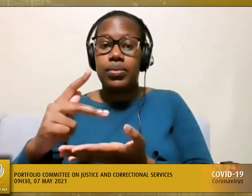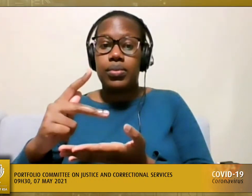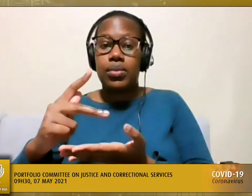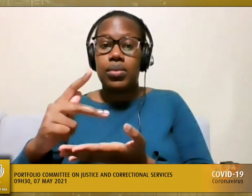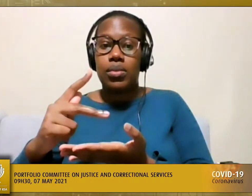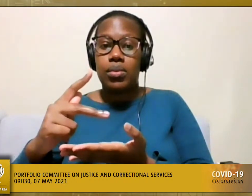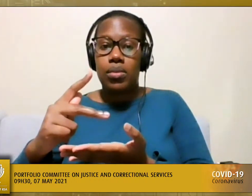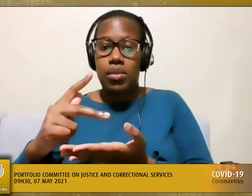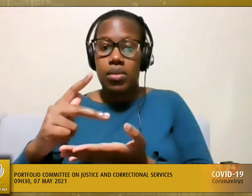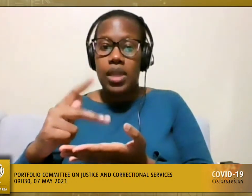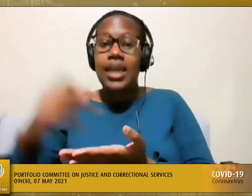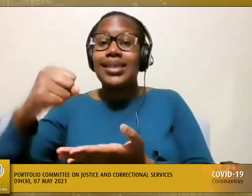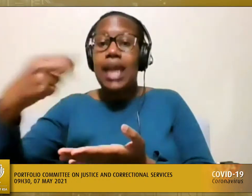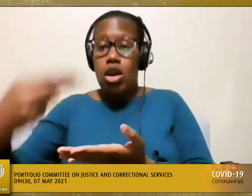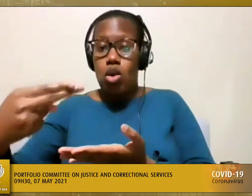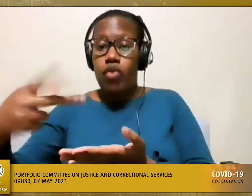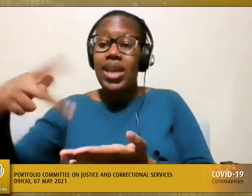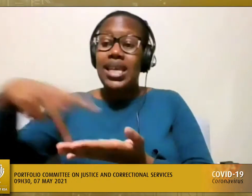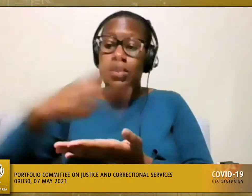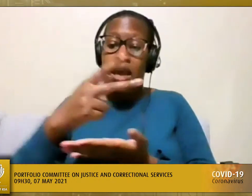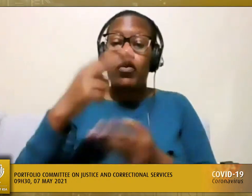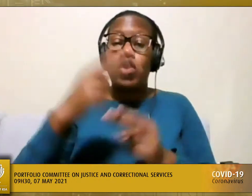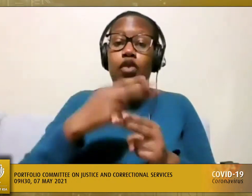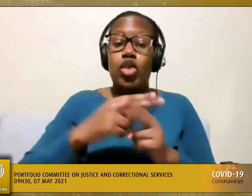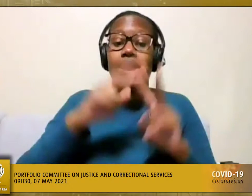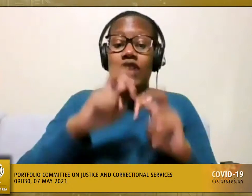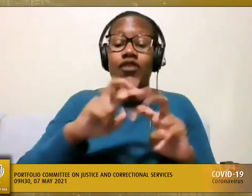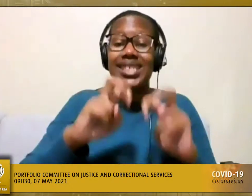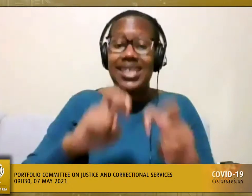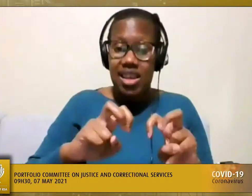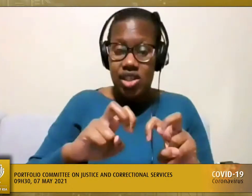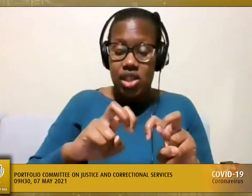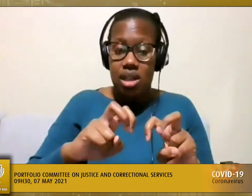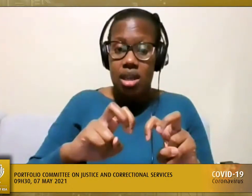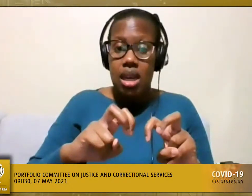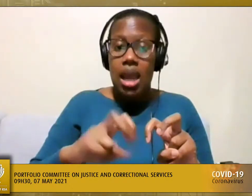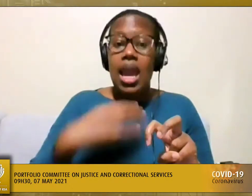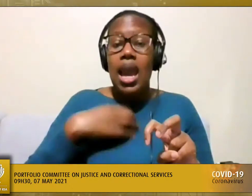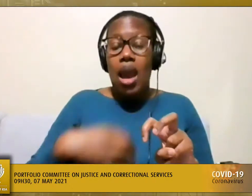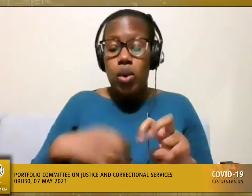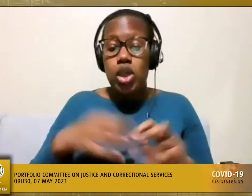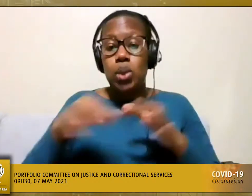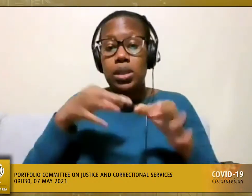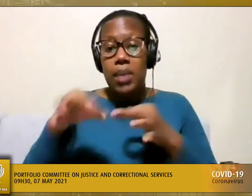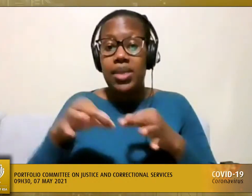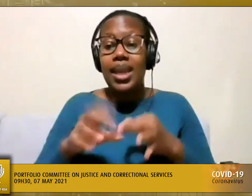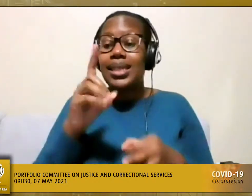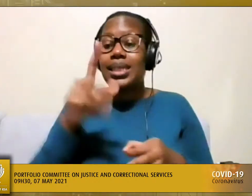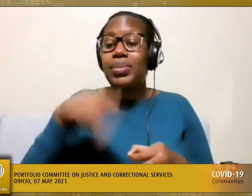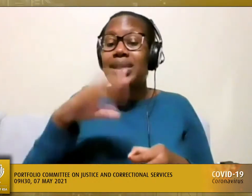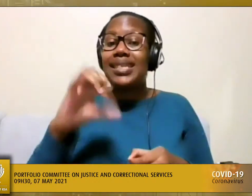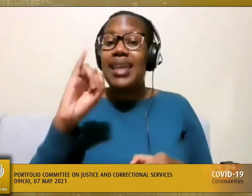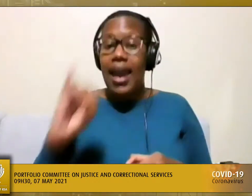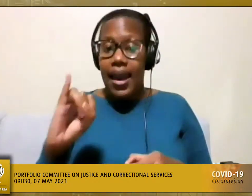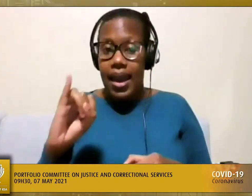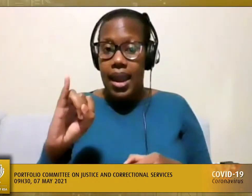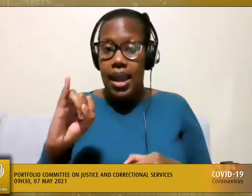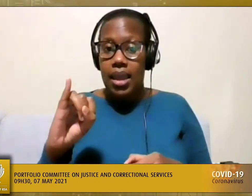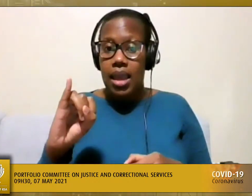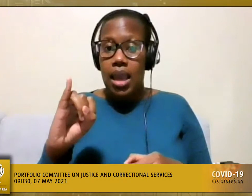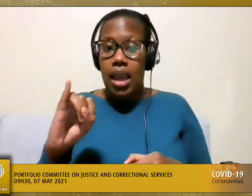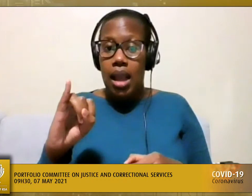although steinhoff is paying for the forensic investigation um I wish to point out that the dpci are the